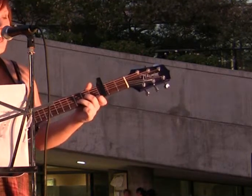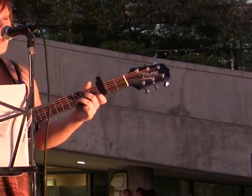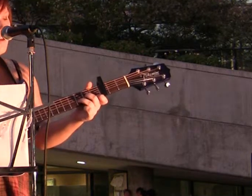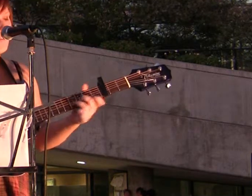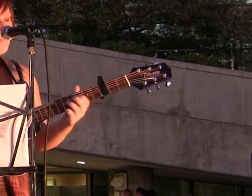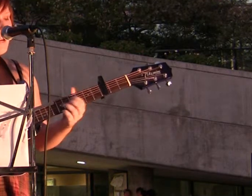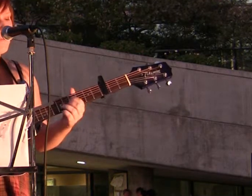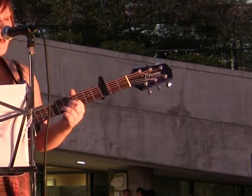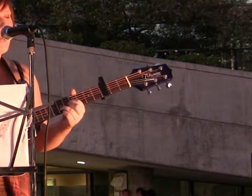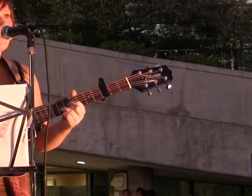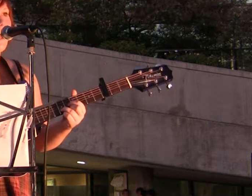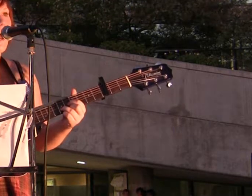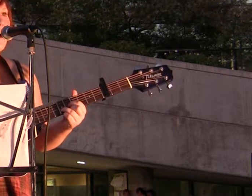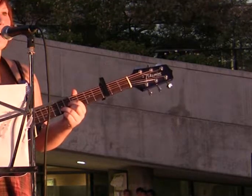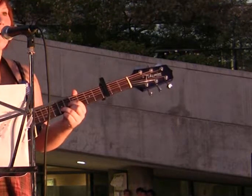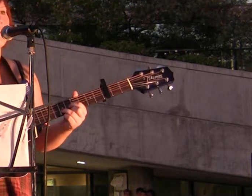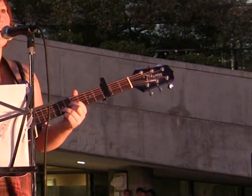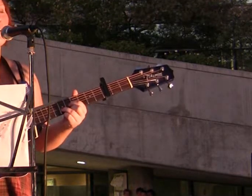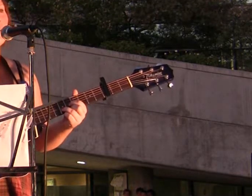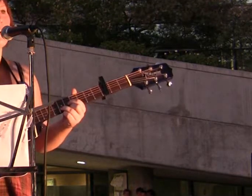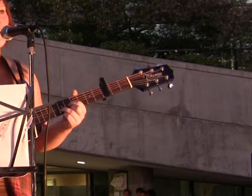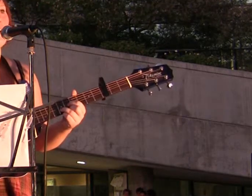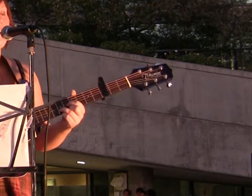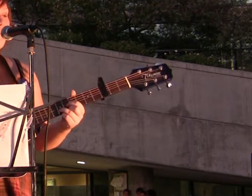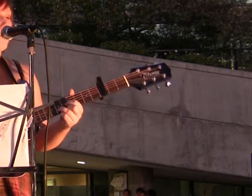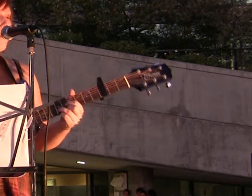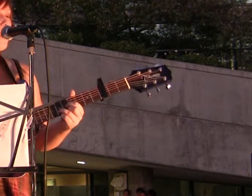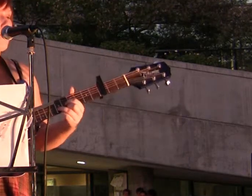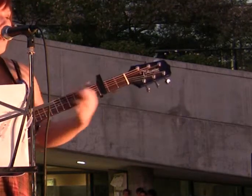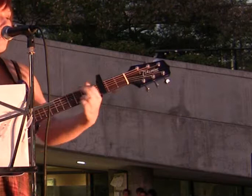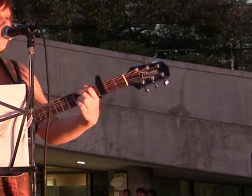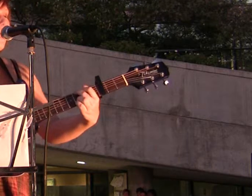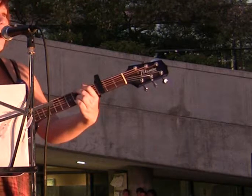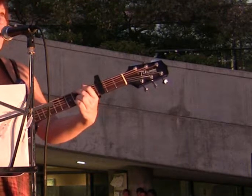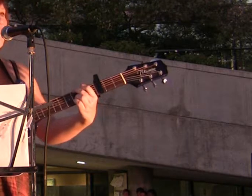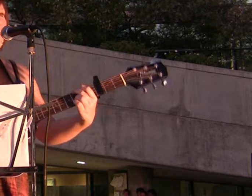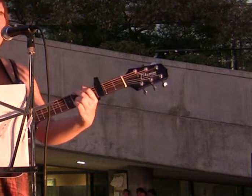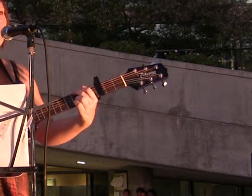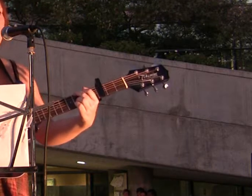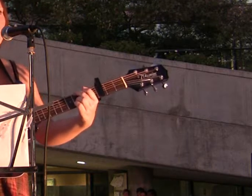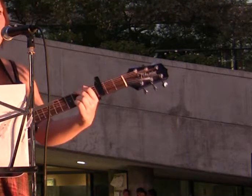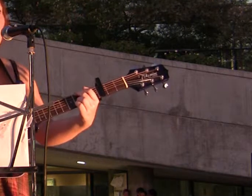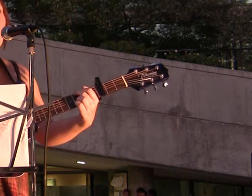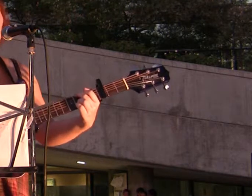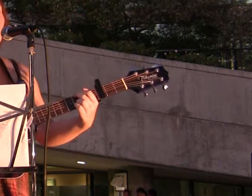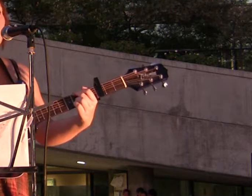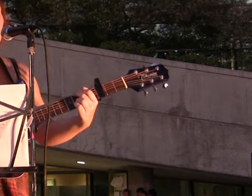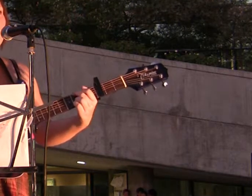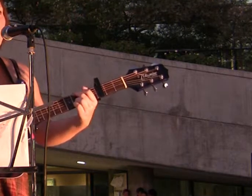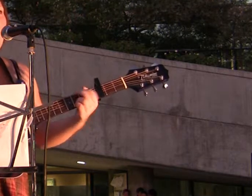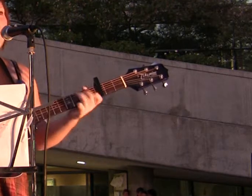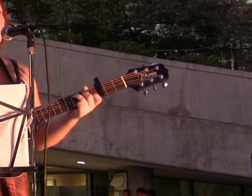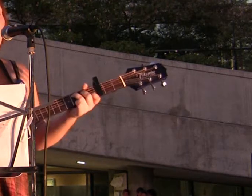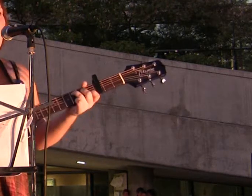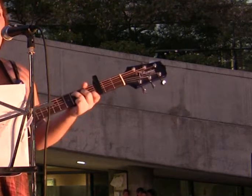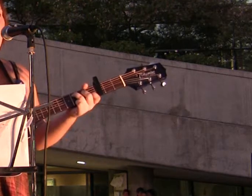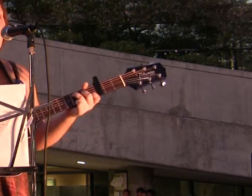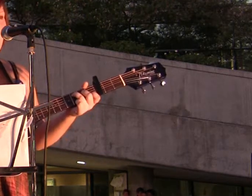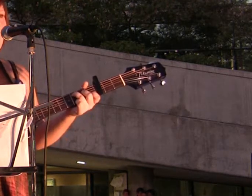running, and we'll bring back love. We'll bring back love. We'll bring